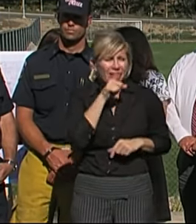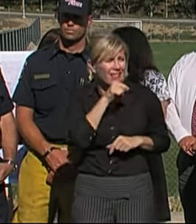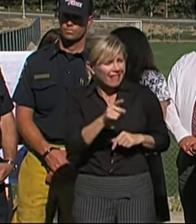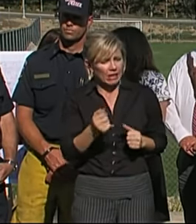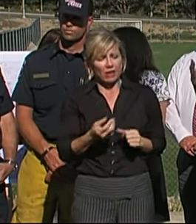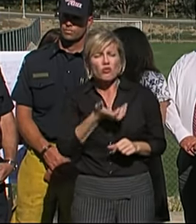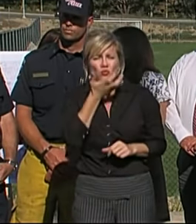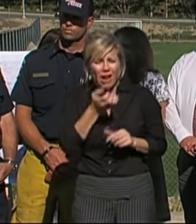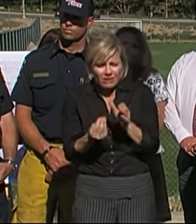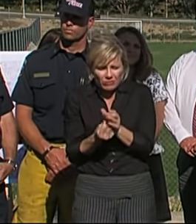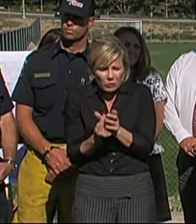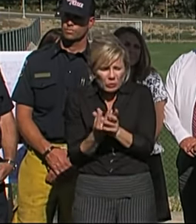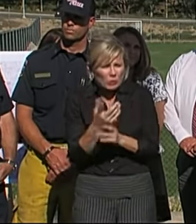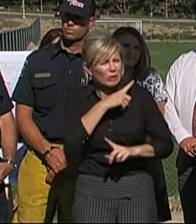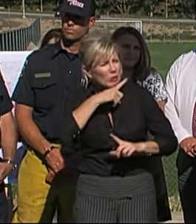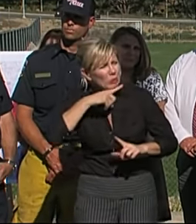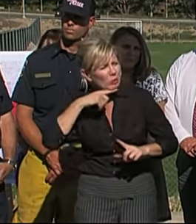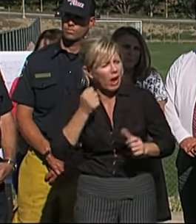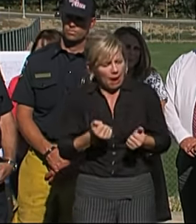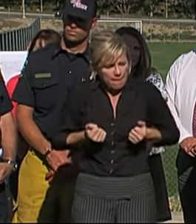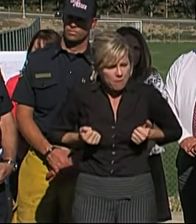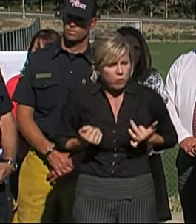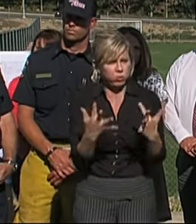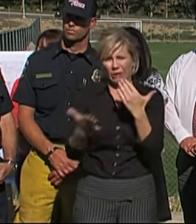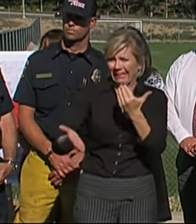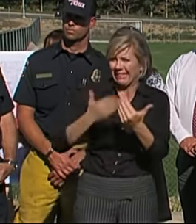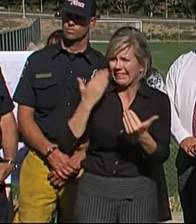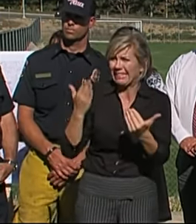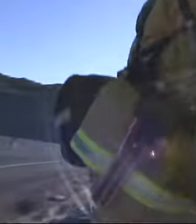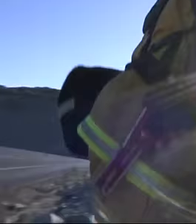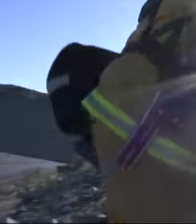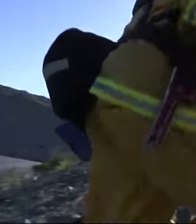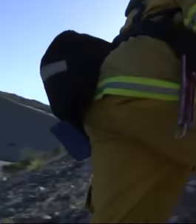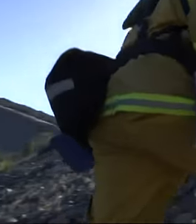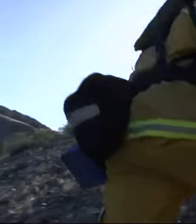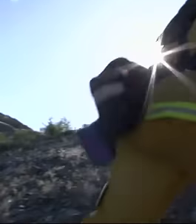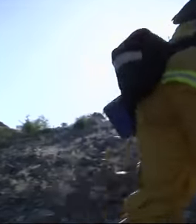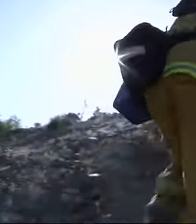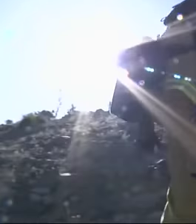for these fires, and we had winds at, at very, very high speeds.